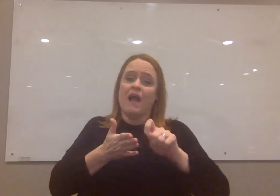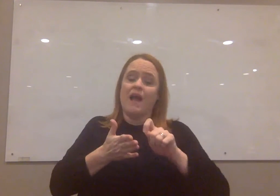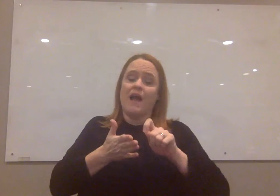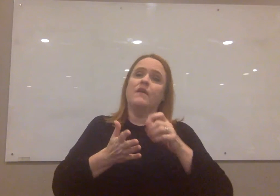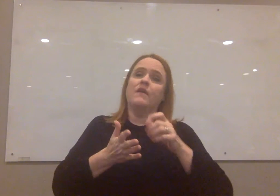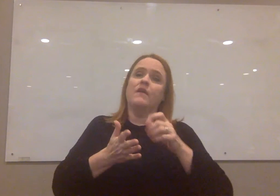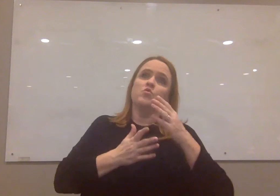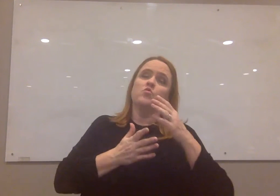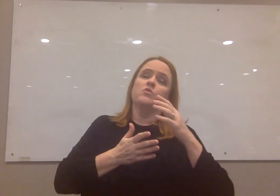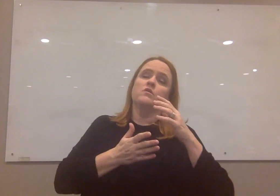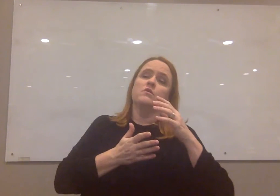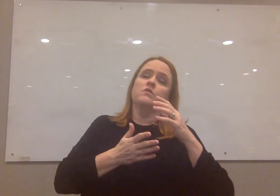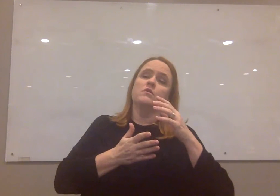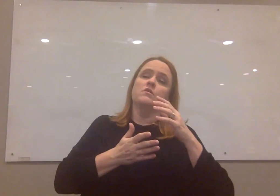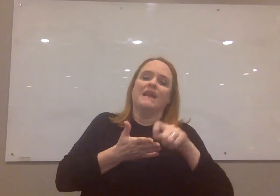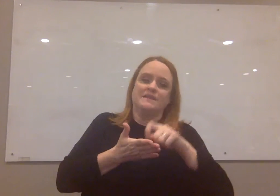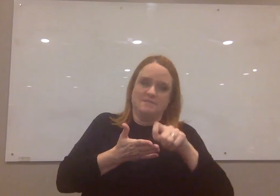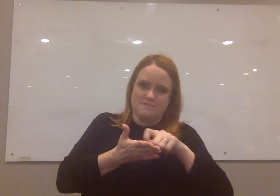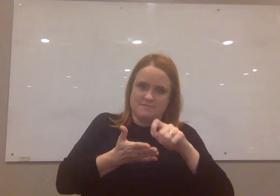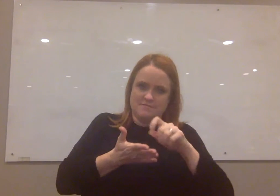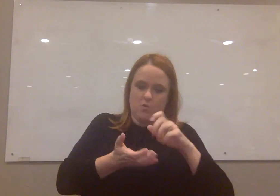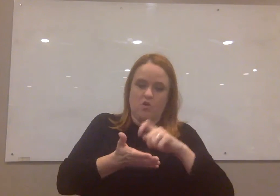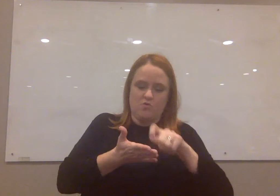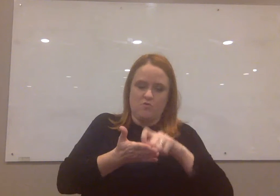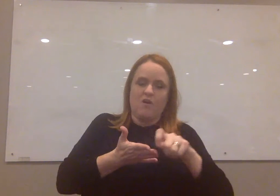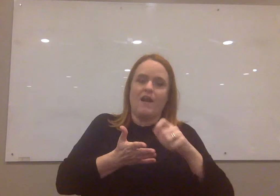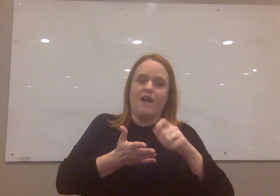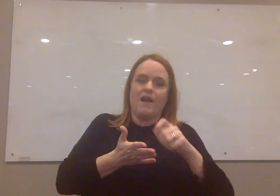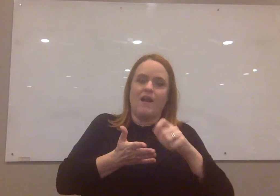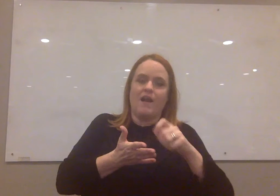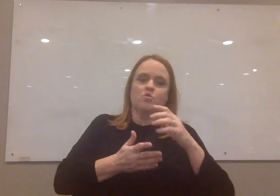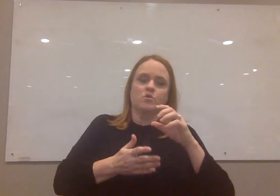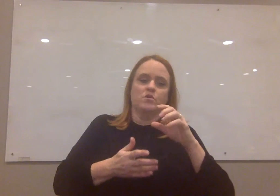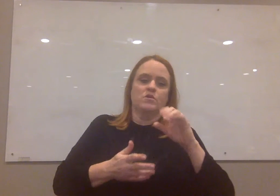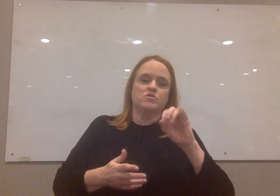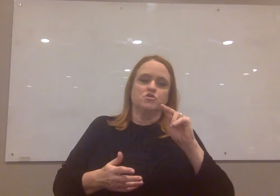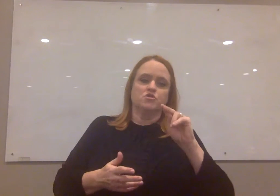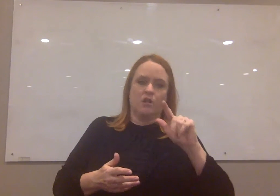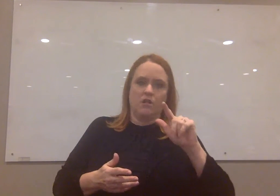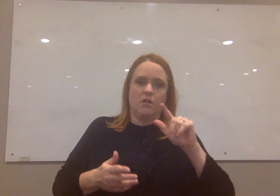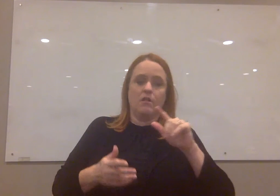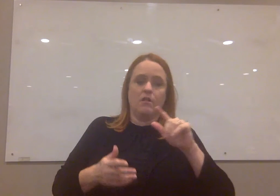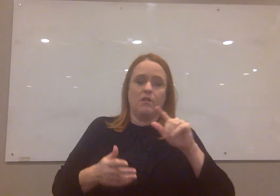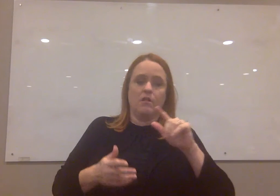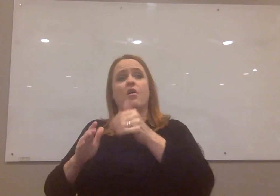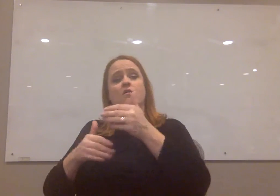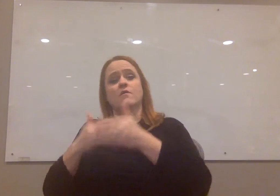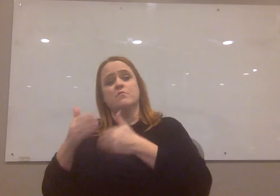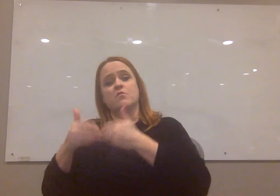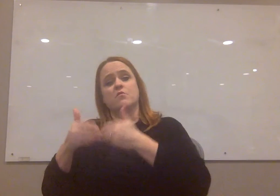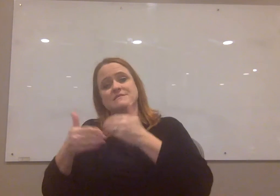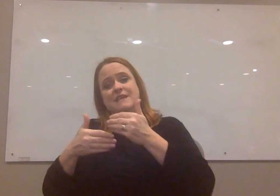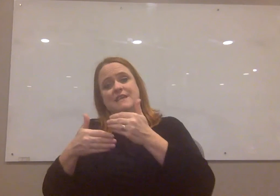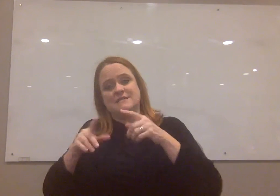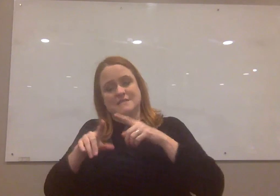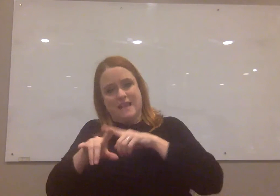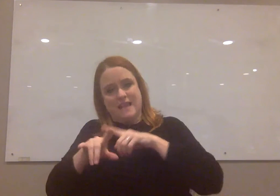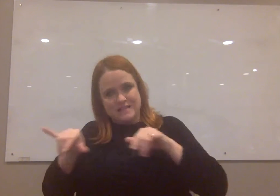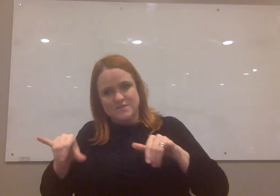moderator, a controlled store. And then you let some other process asynchronously, write to the controlled store. And all you